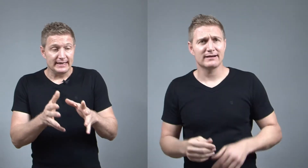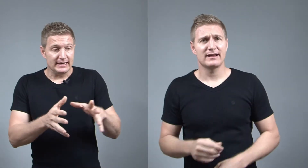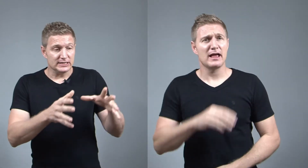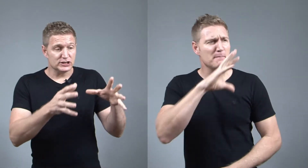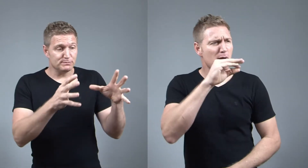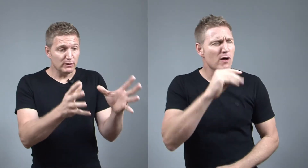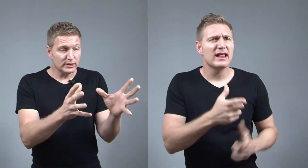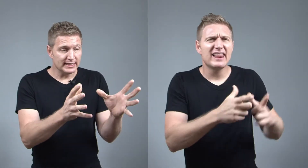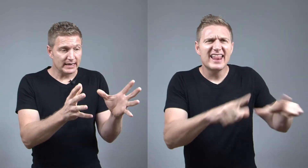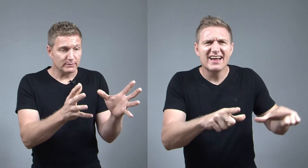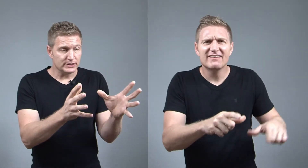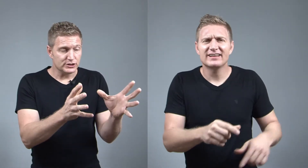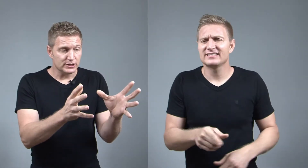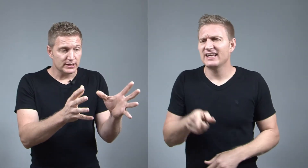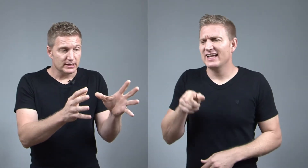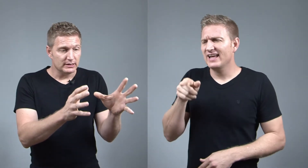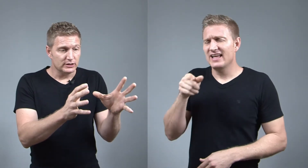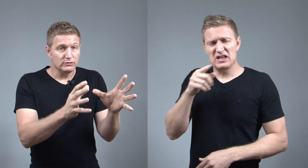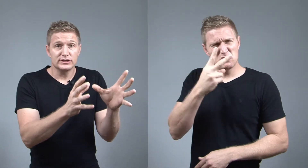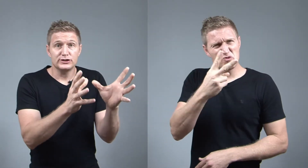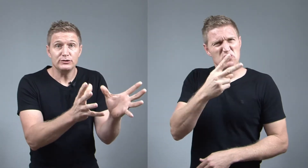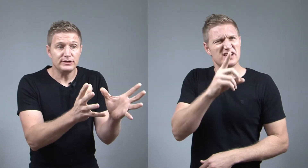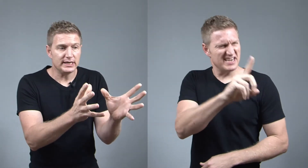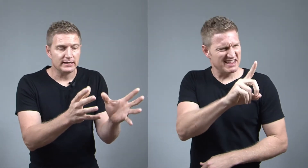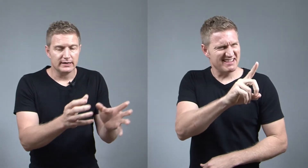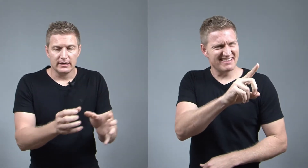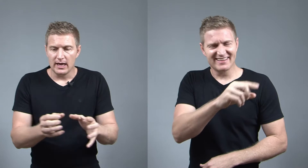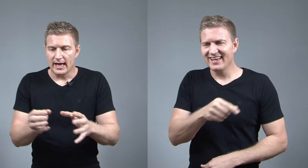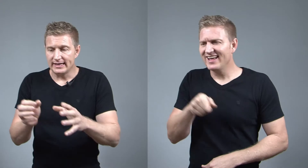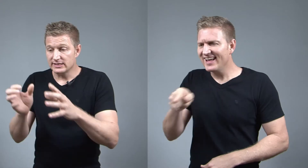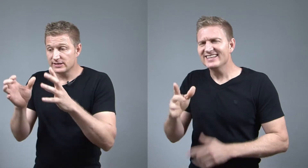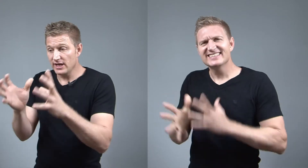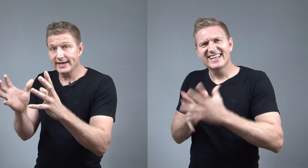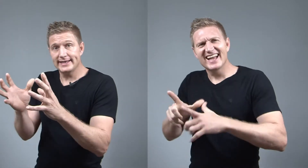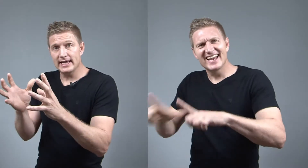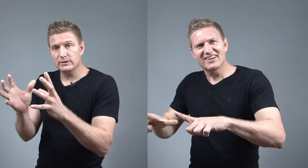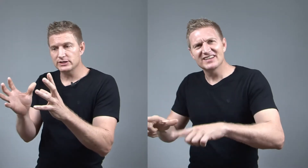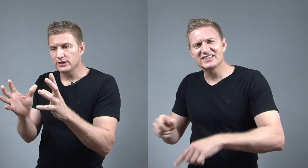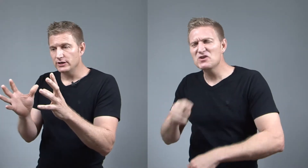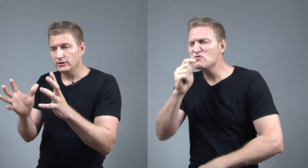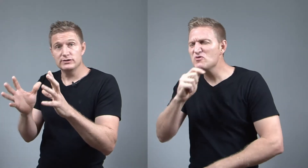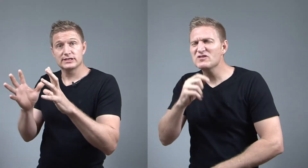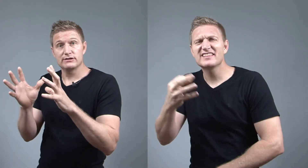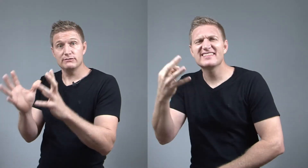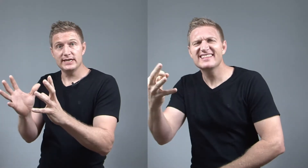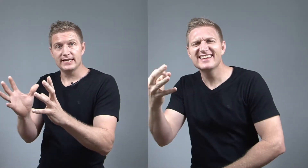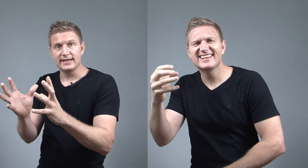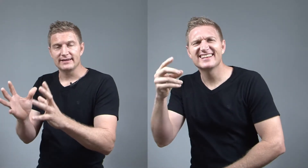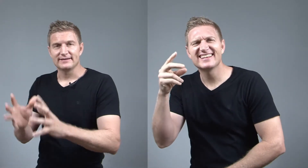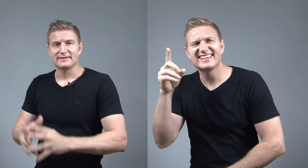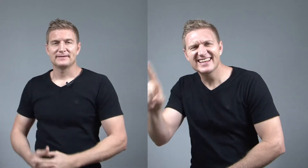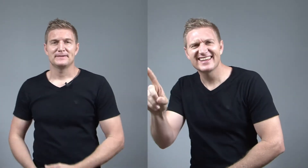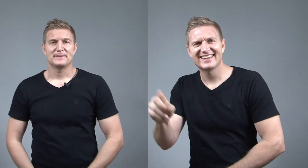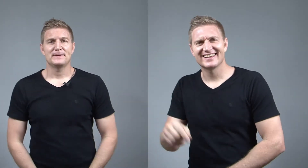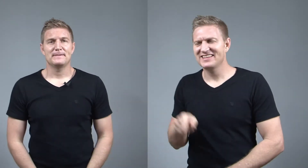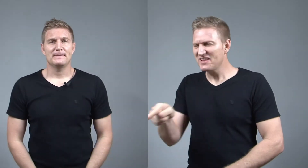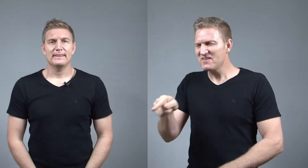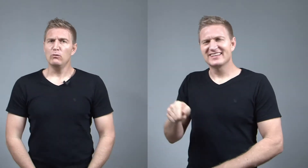a spoken language uses 2D and a signed language uses 3D. Now, what